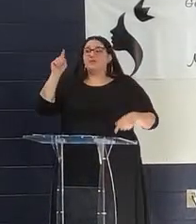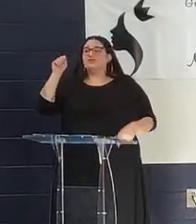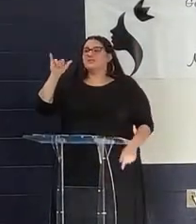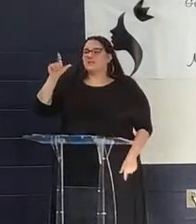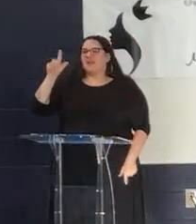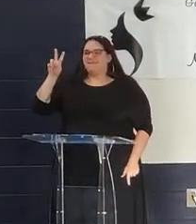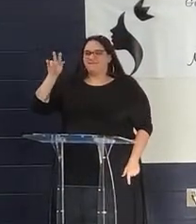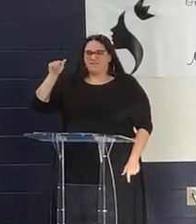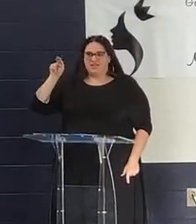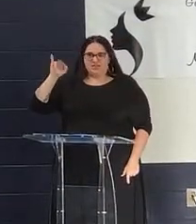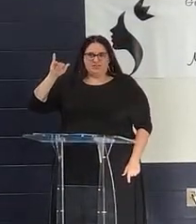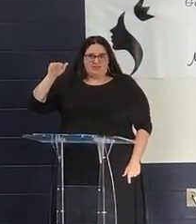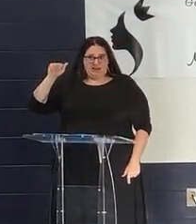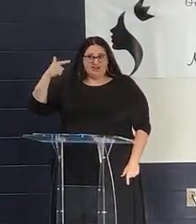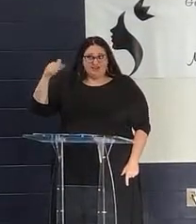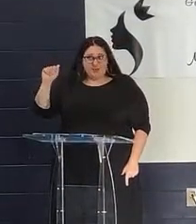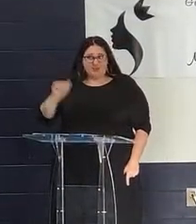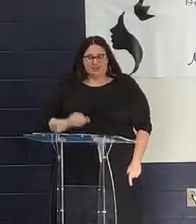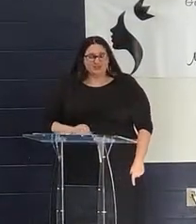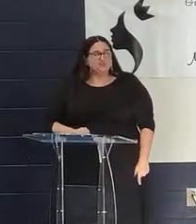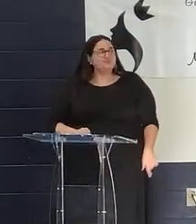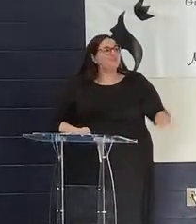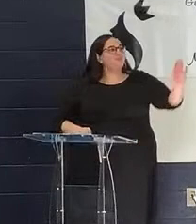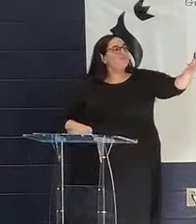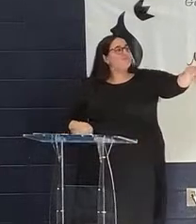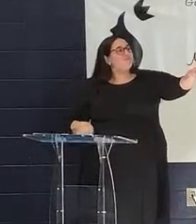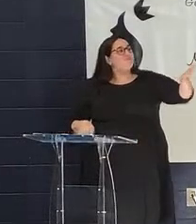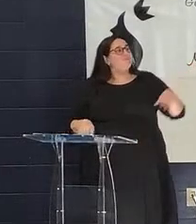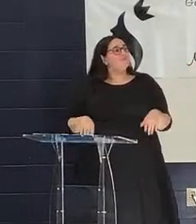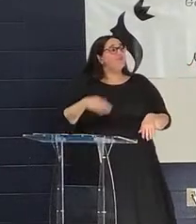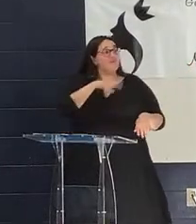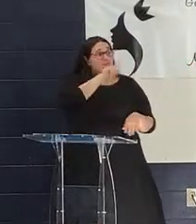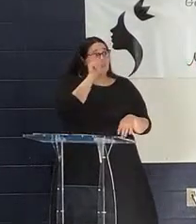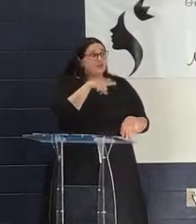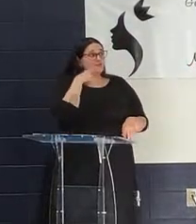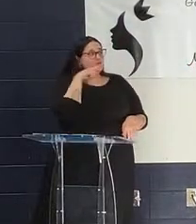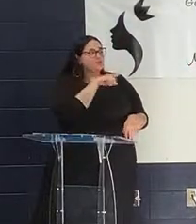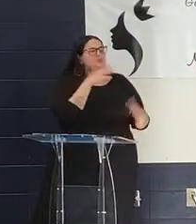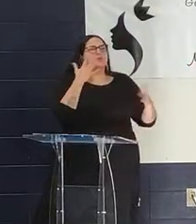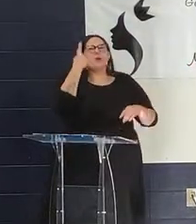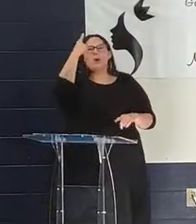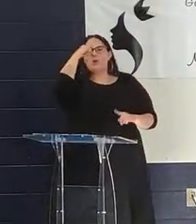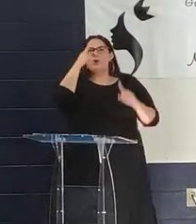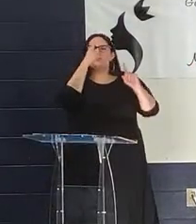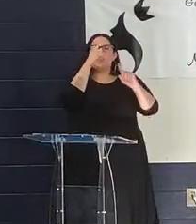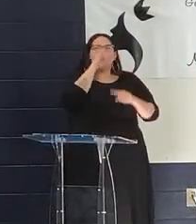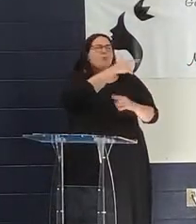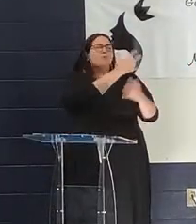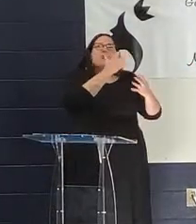been here for 7 years. She lives with her family in Sylvania, Georgia.